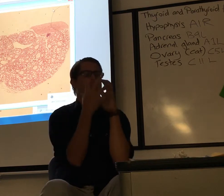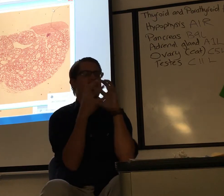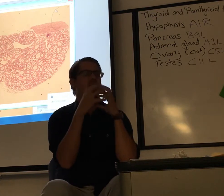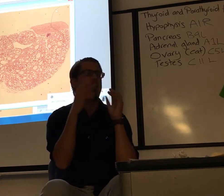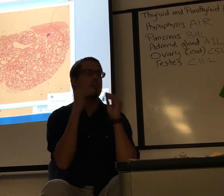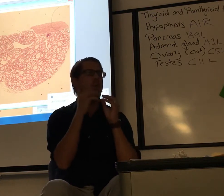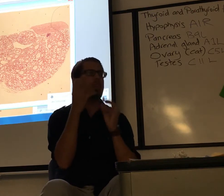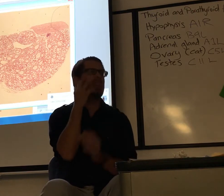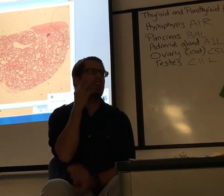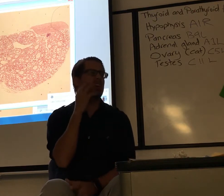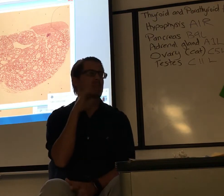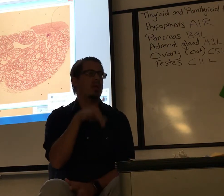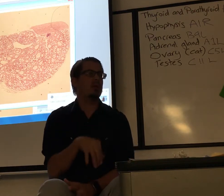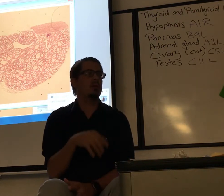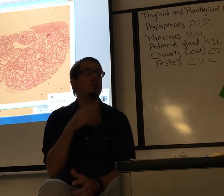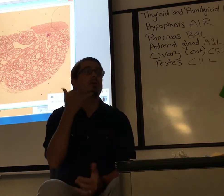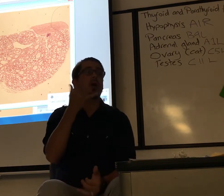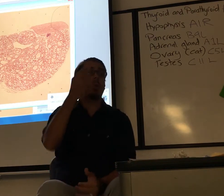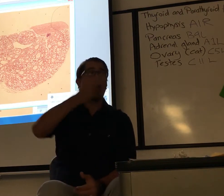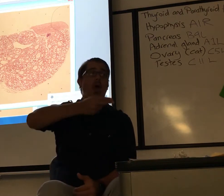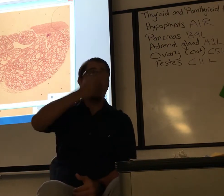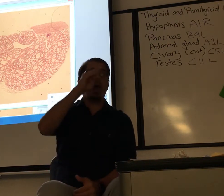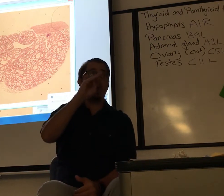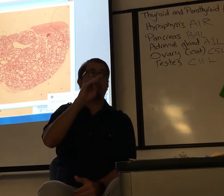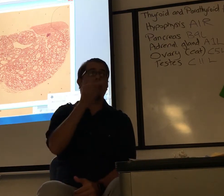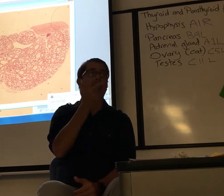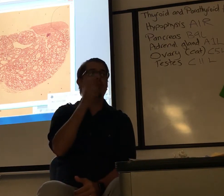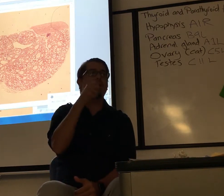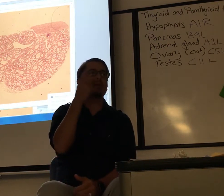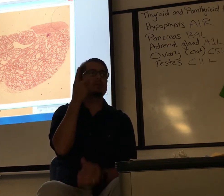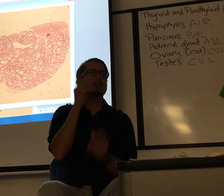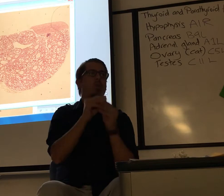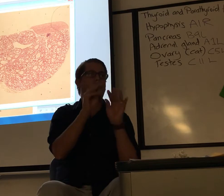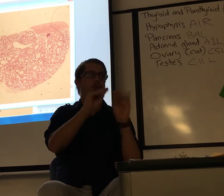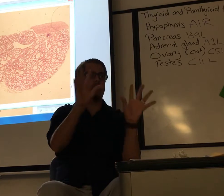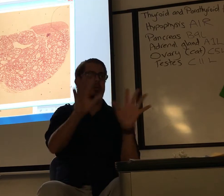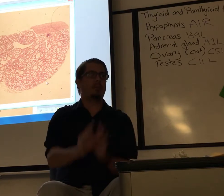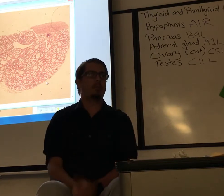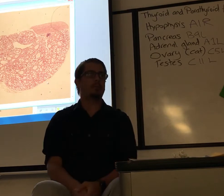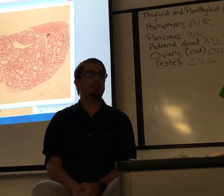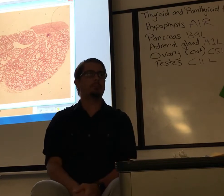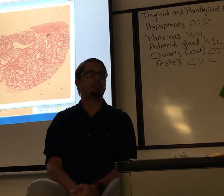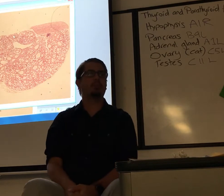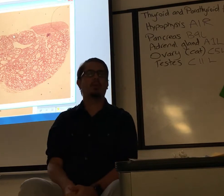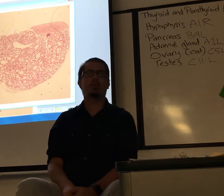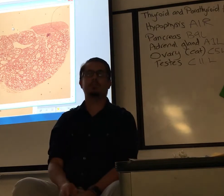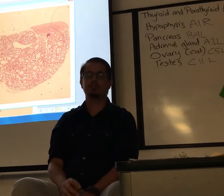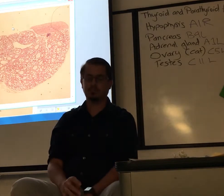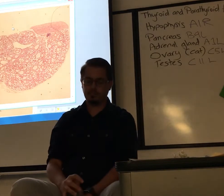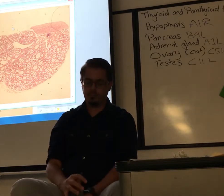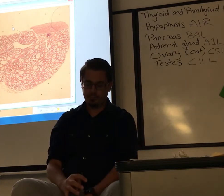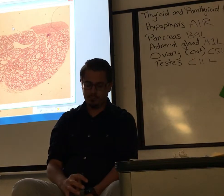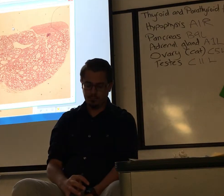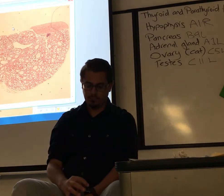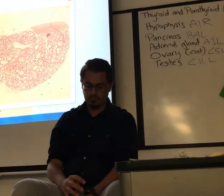Now, if we go to a higher mag, we can see some detail here. Let's